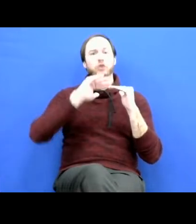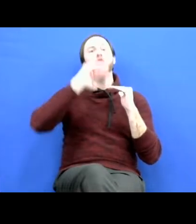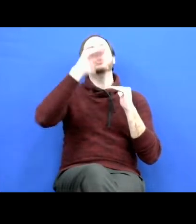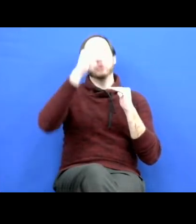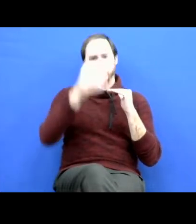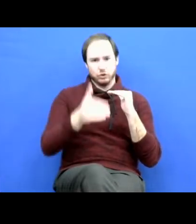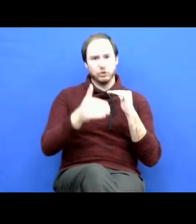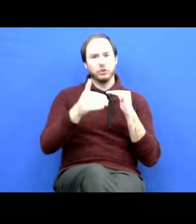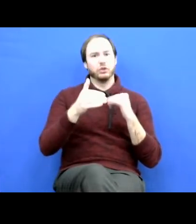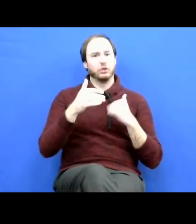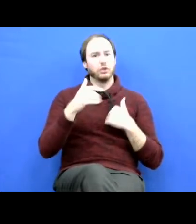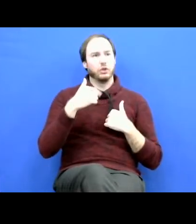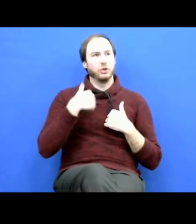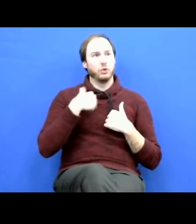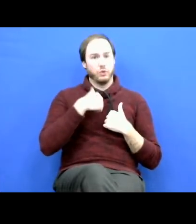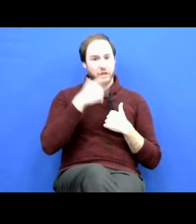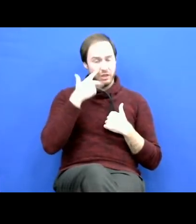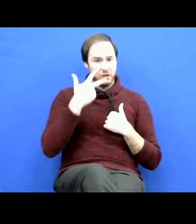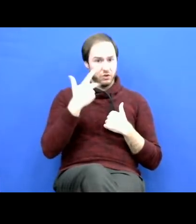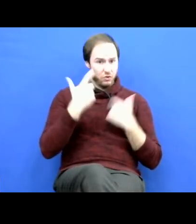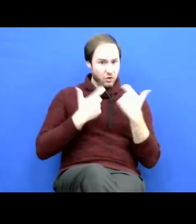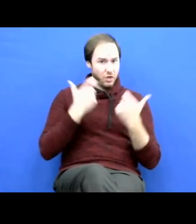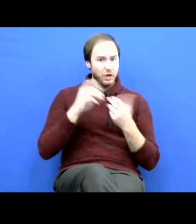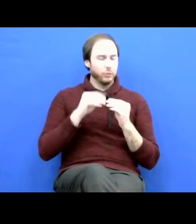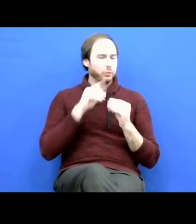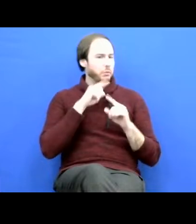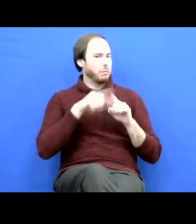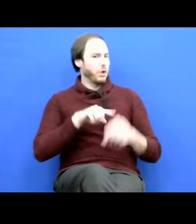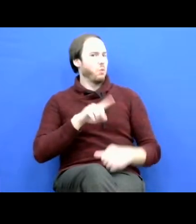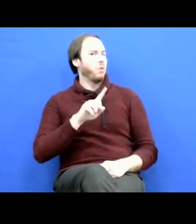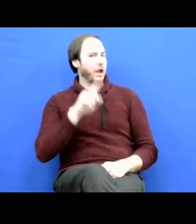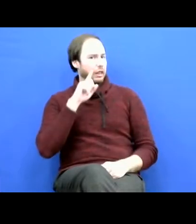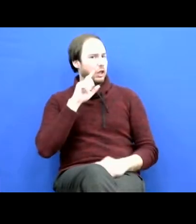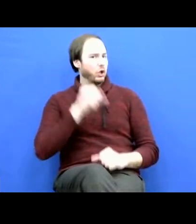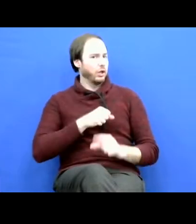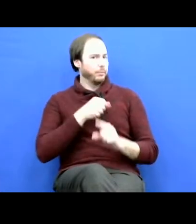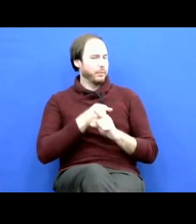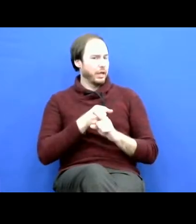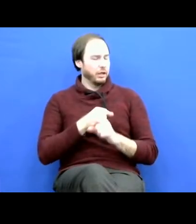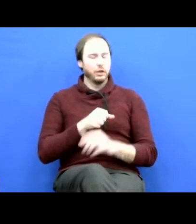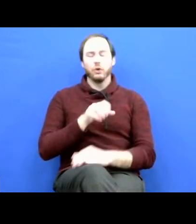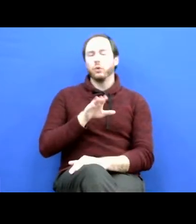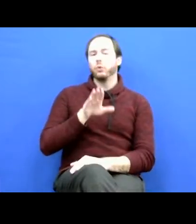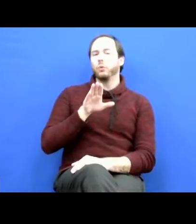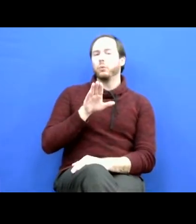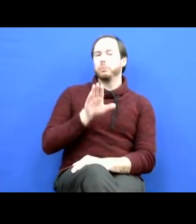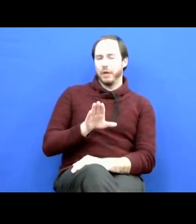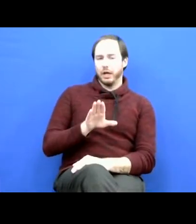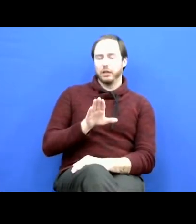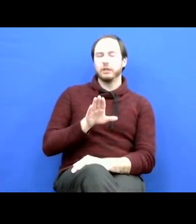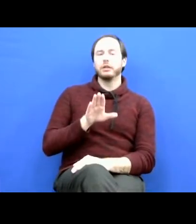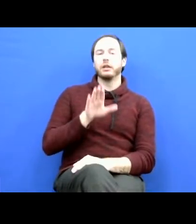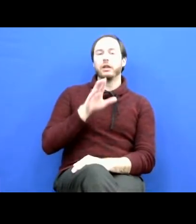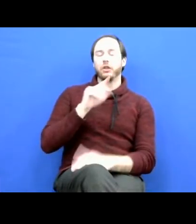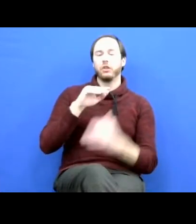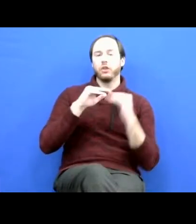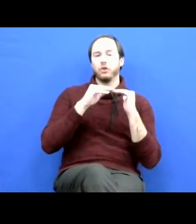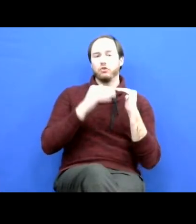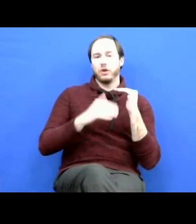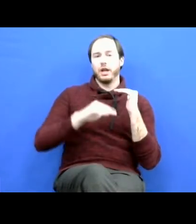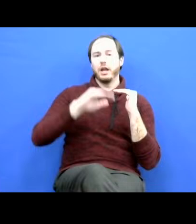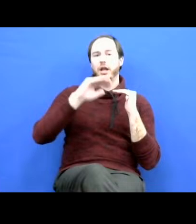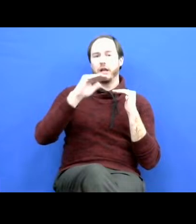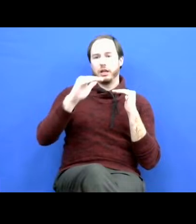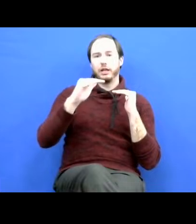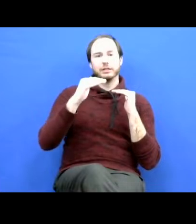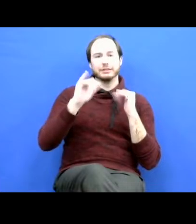number or? It potentially, depending on where it falls, yes, I think it could be. Well, so That's my again, concern. the grading in terms of that